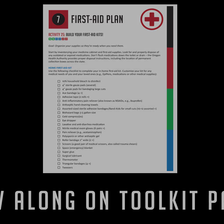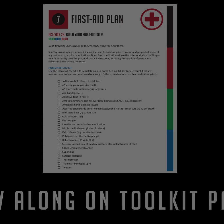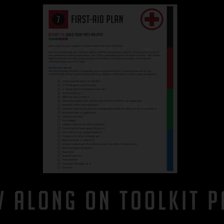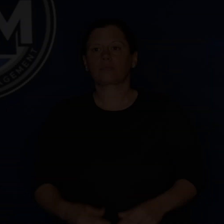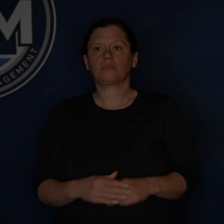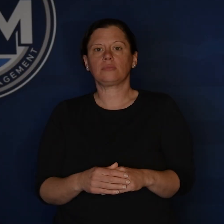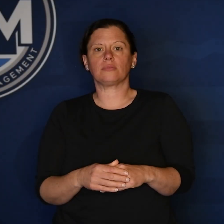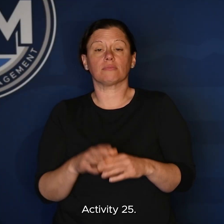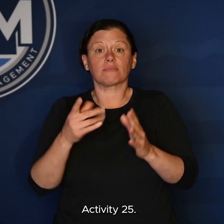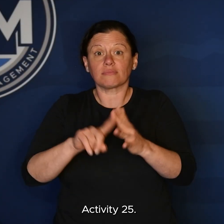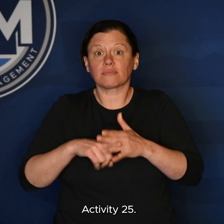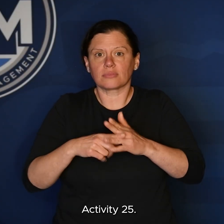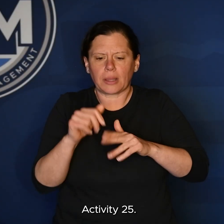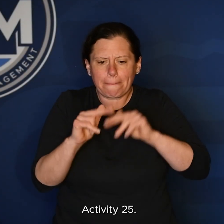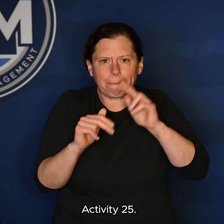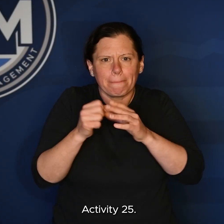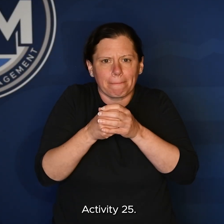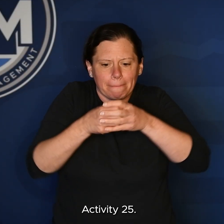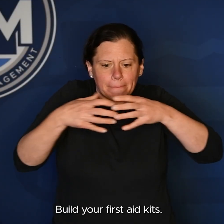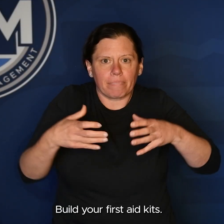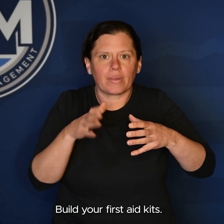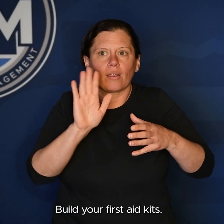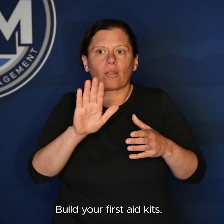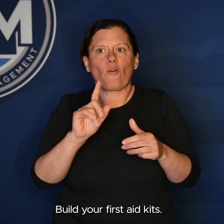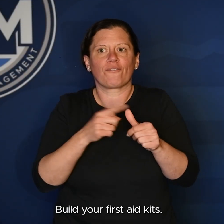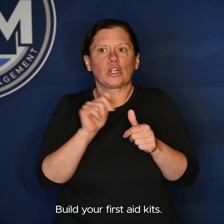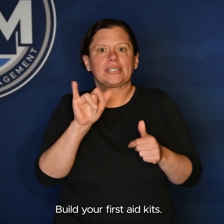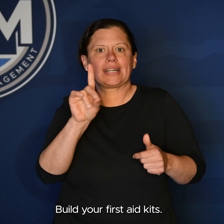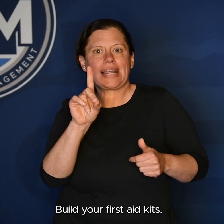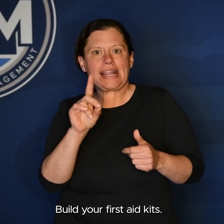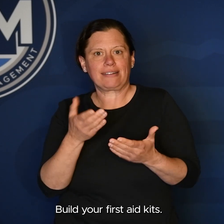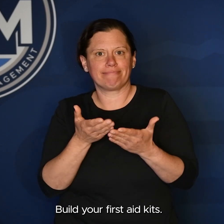83. Activity 25. Build your first aid kits.